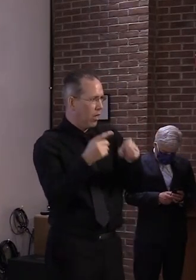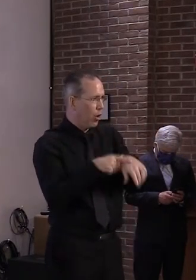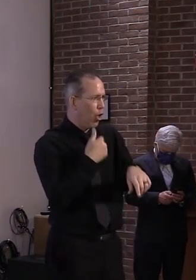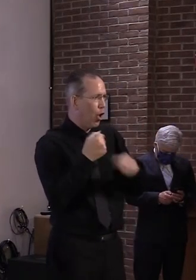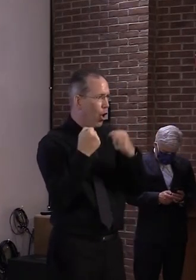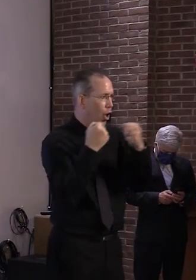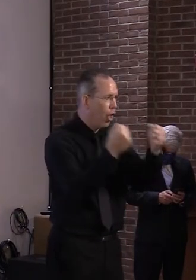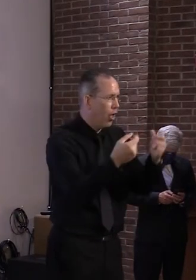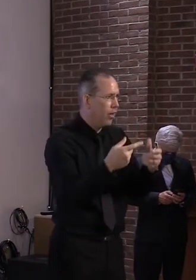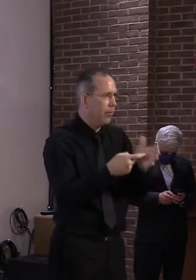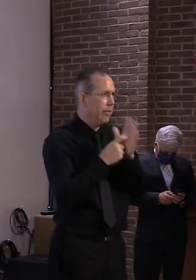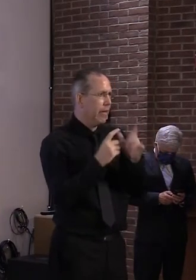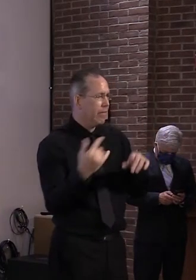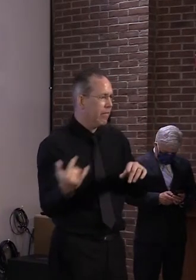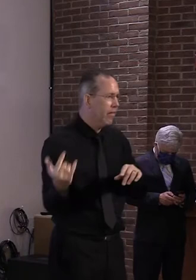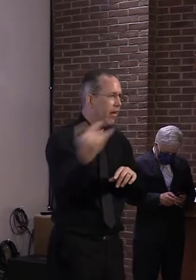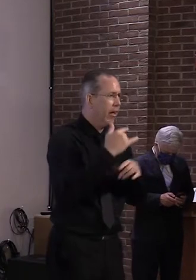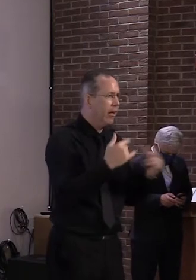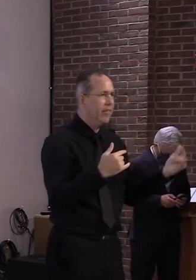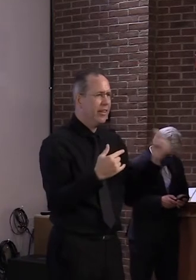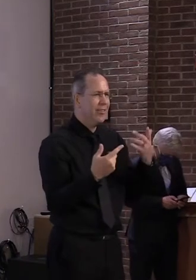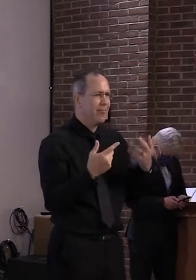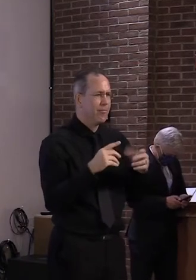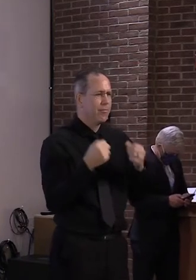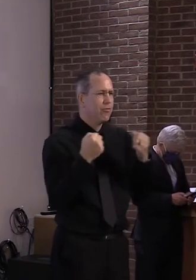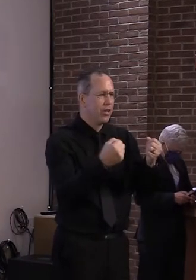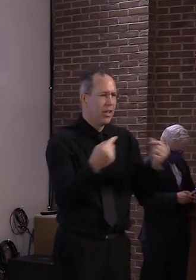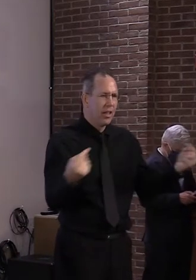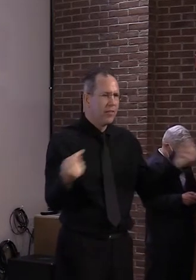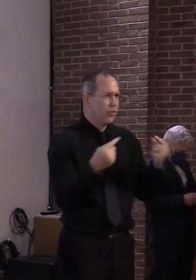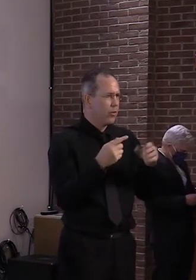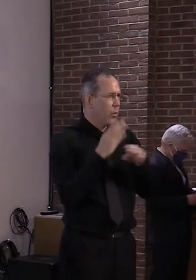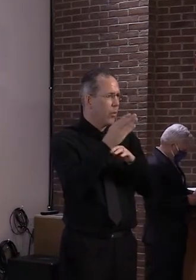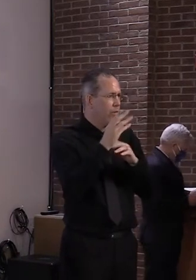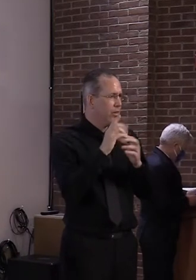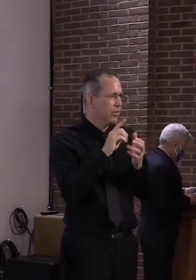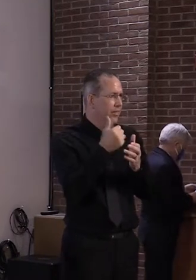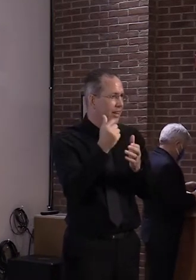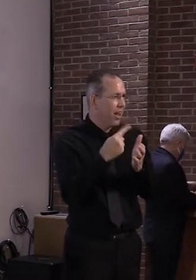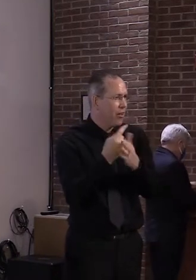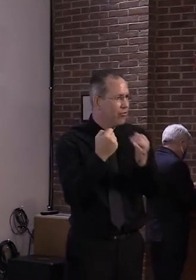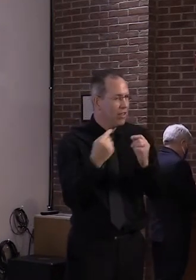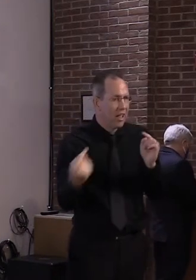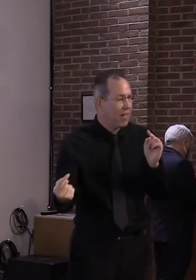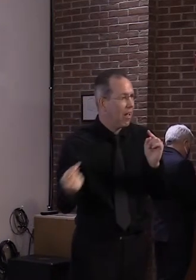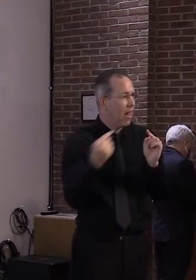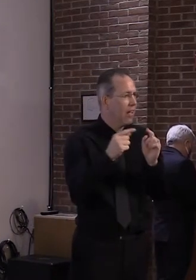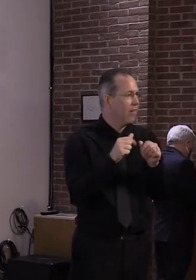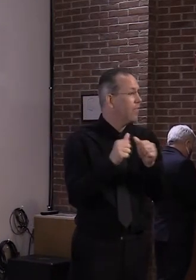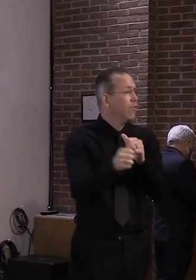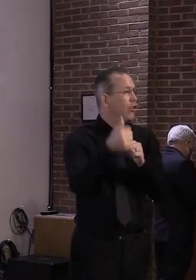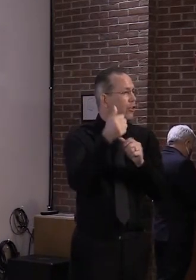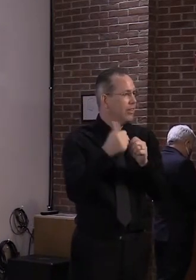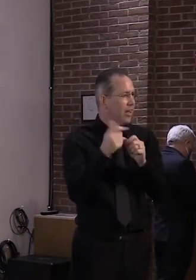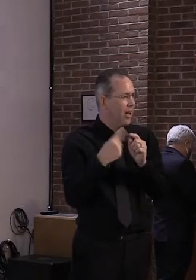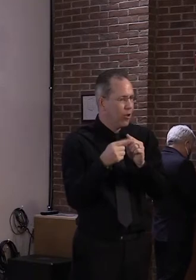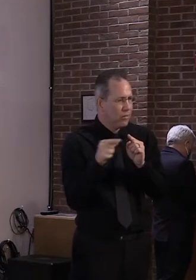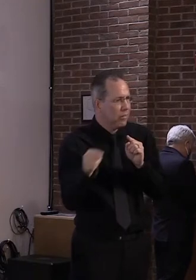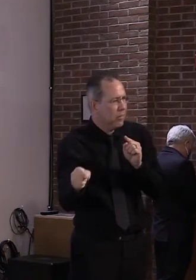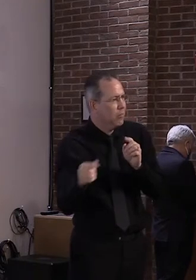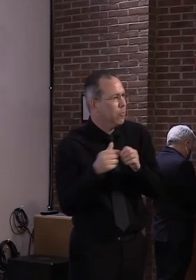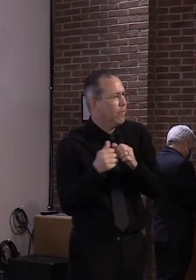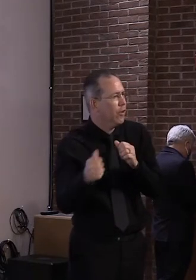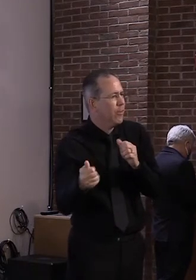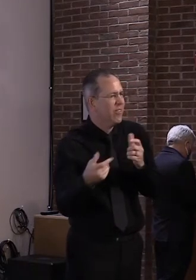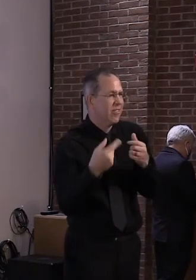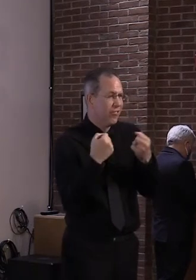10-hour drive, 10-1-day drive for most of those locations. So I'm not sure that we'll see a lot of change there. The only